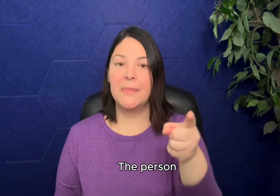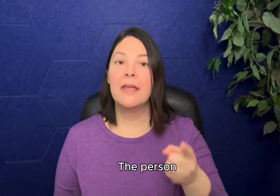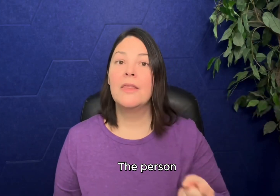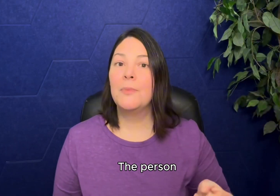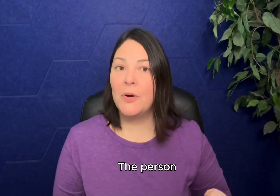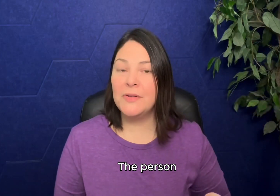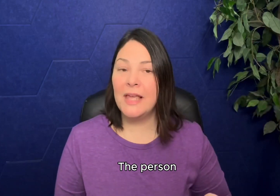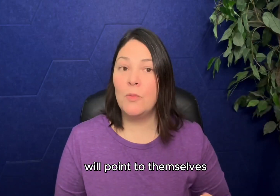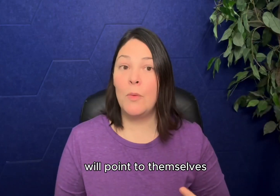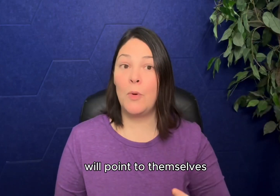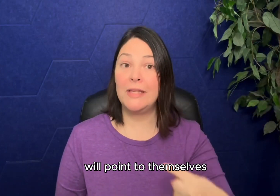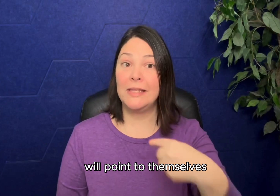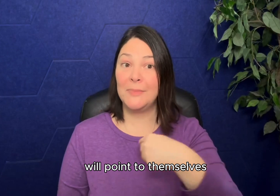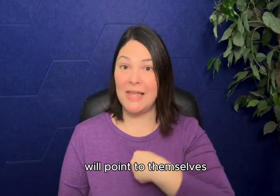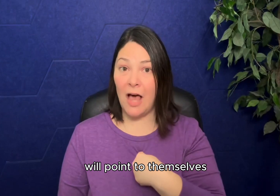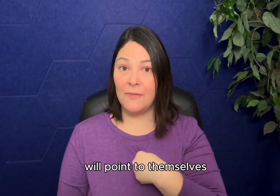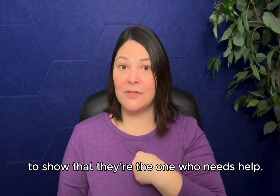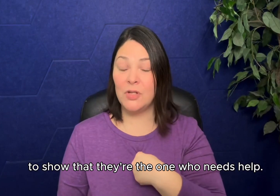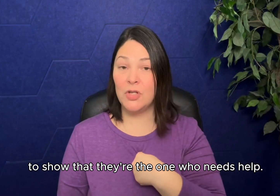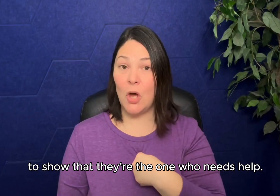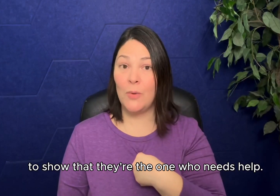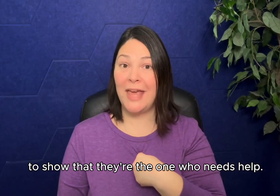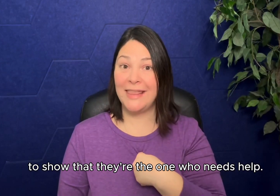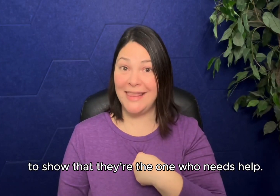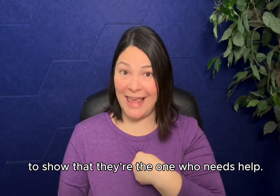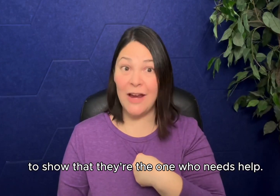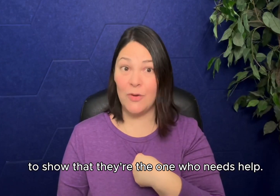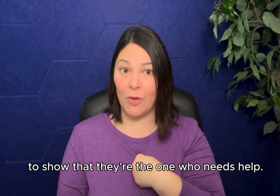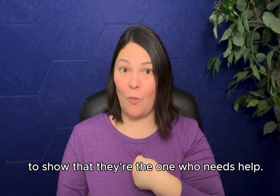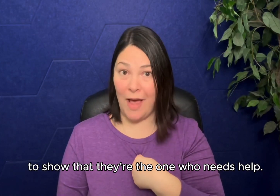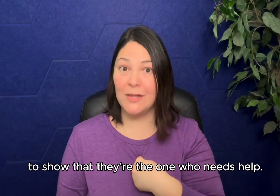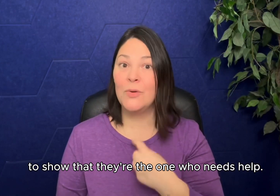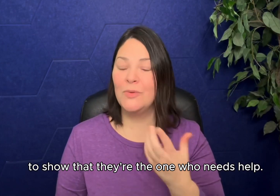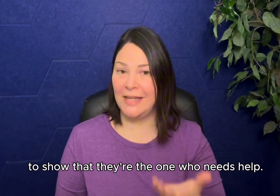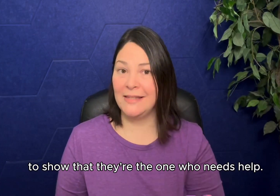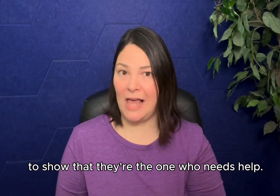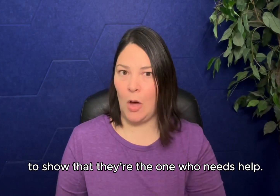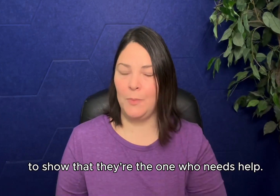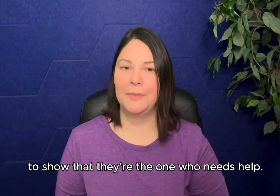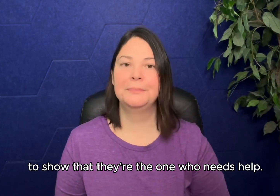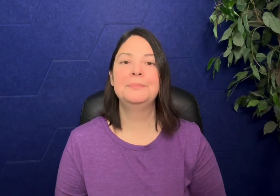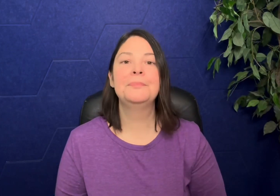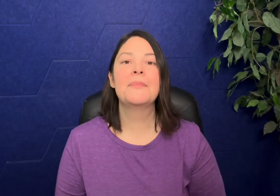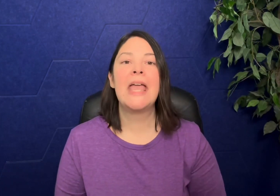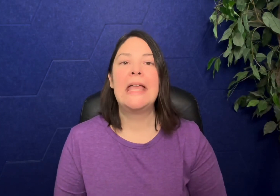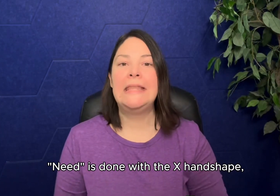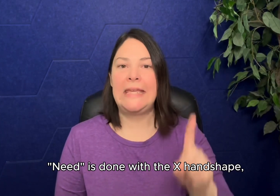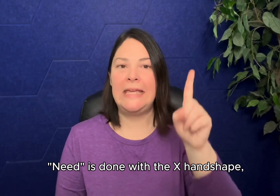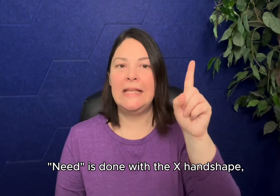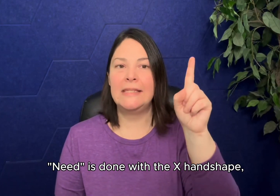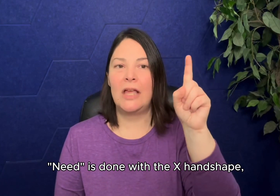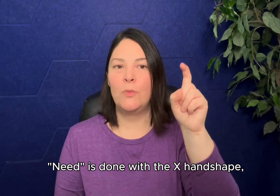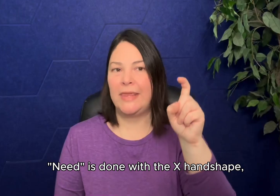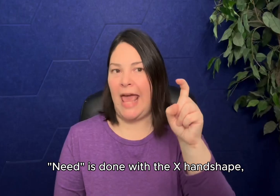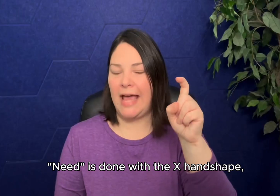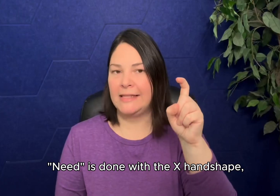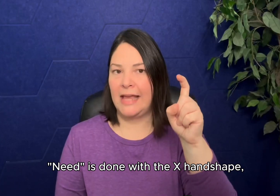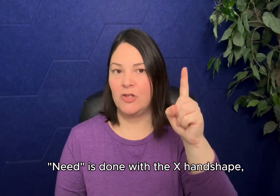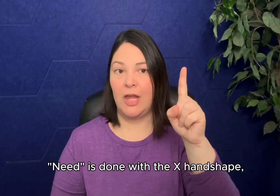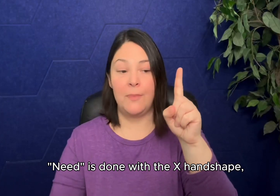The person will point to themselves to show that they're the one who needs help. Need is done with the X handshake. All